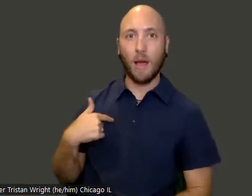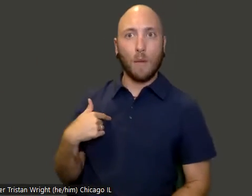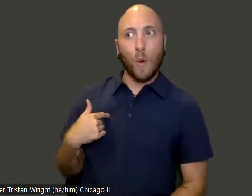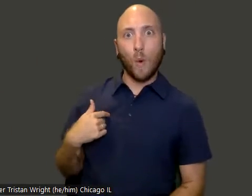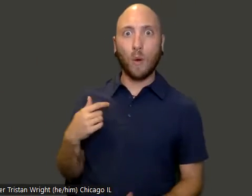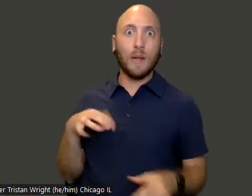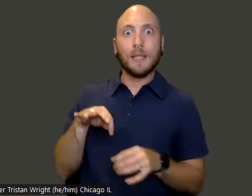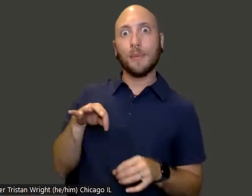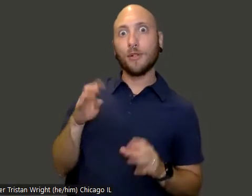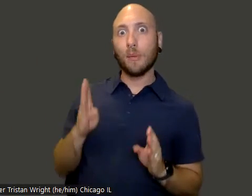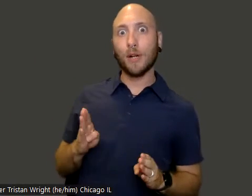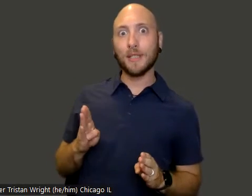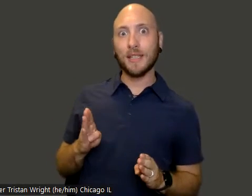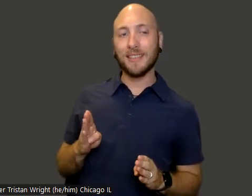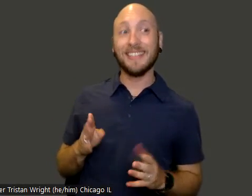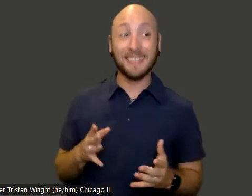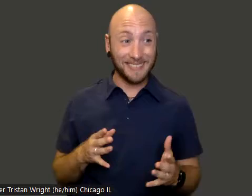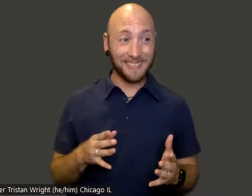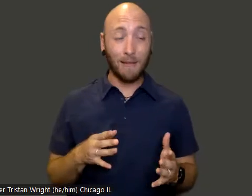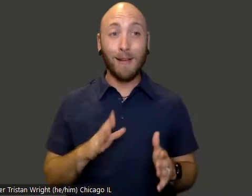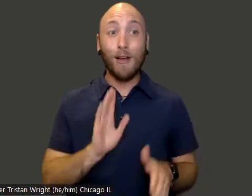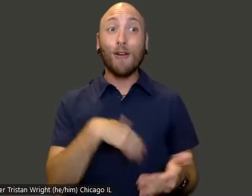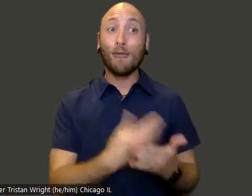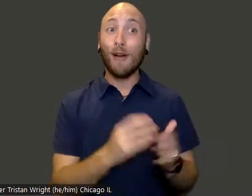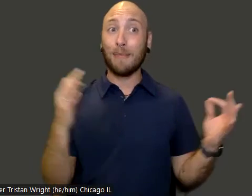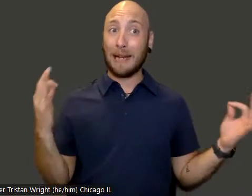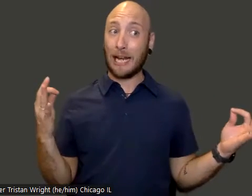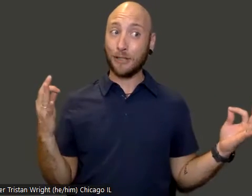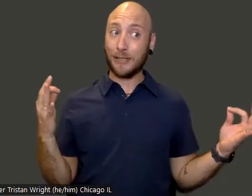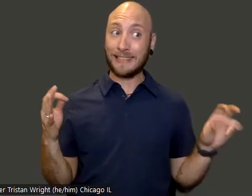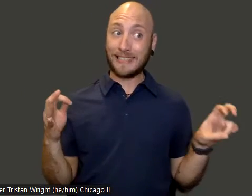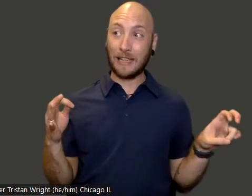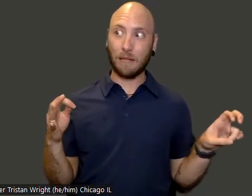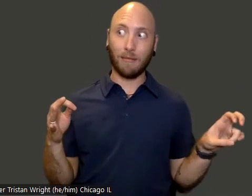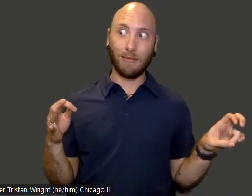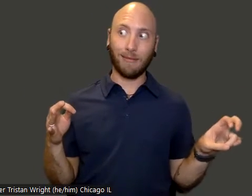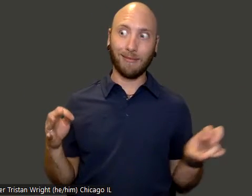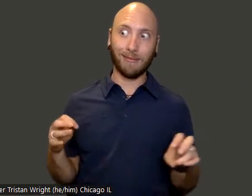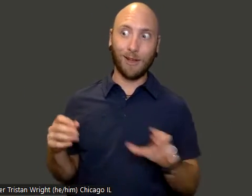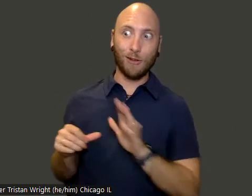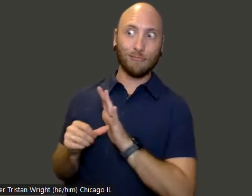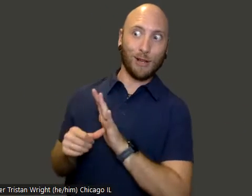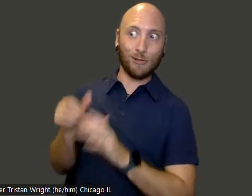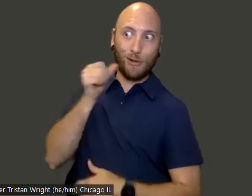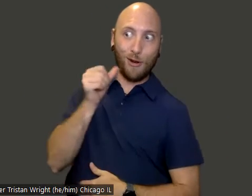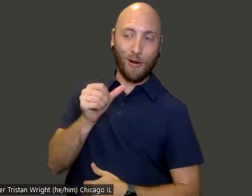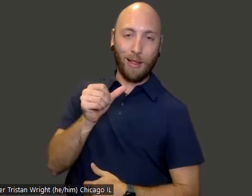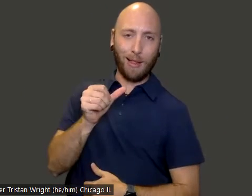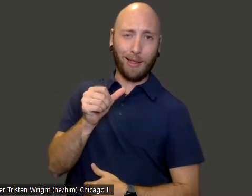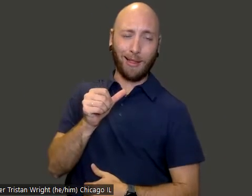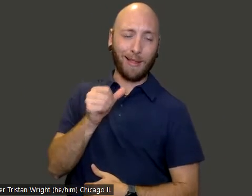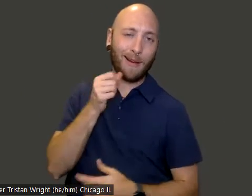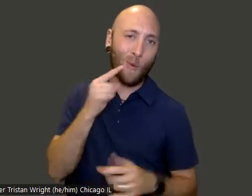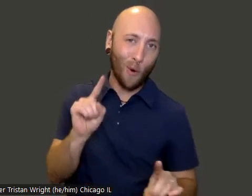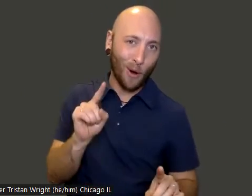from the whole reason I was doing that in the first place. So I was a little reluctant to do it, but I think